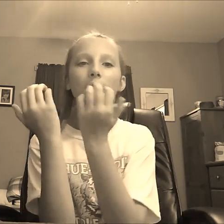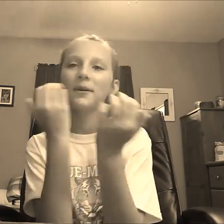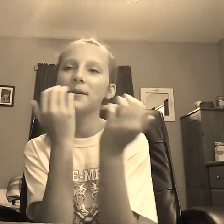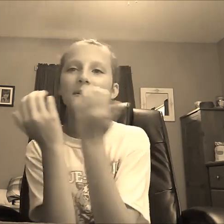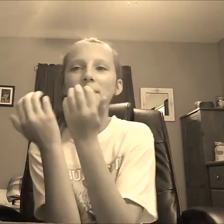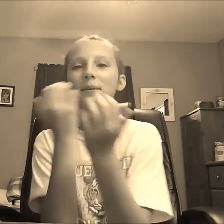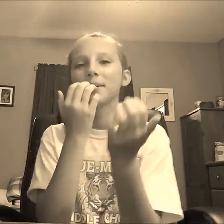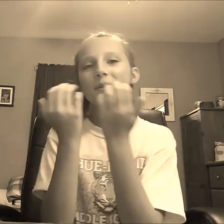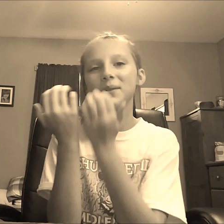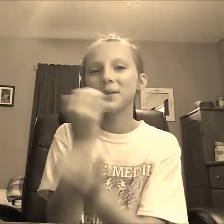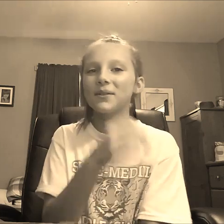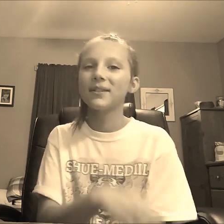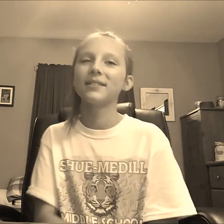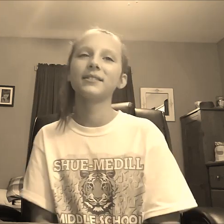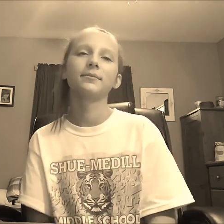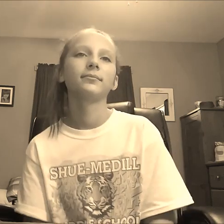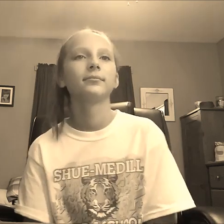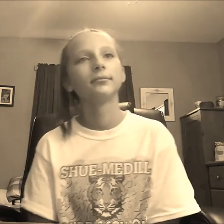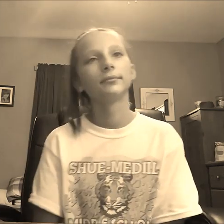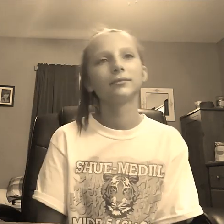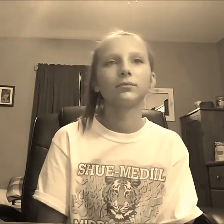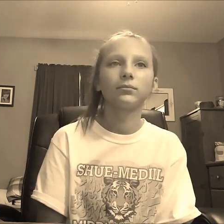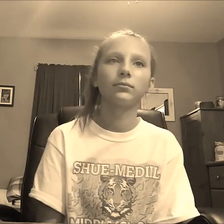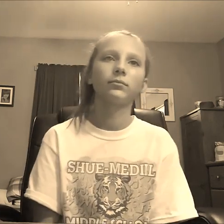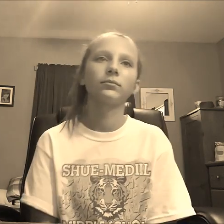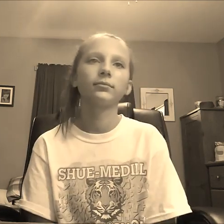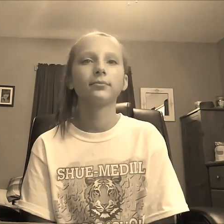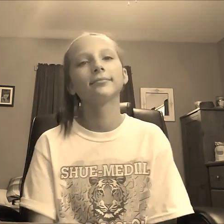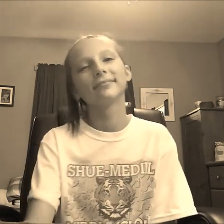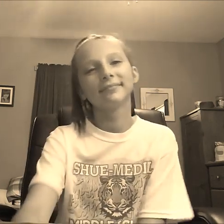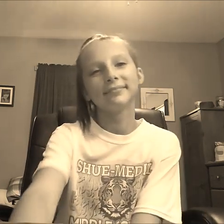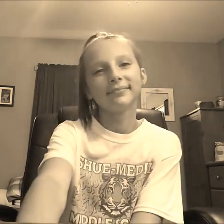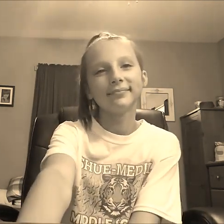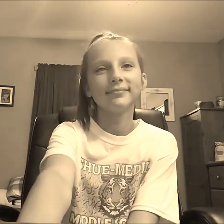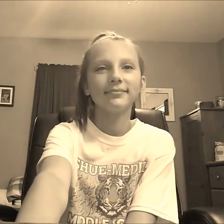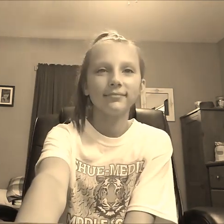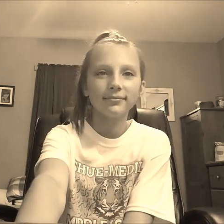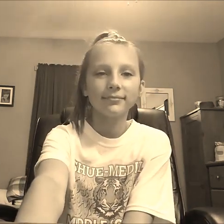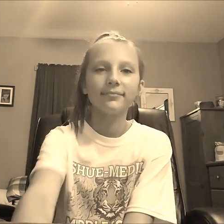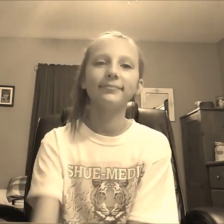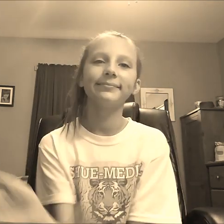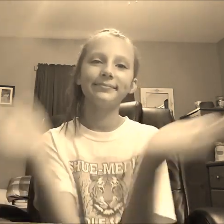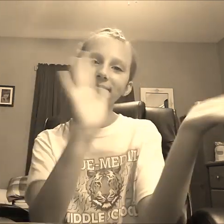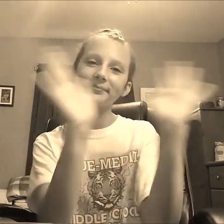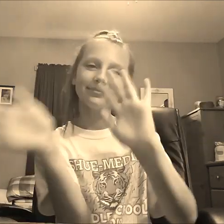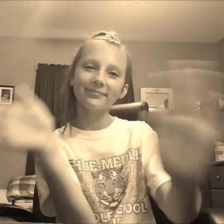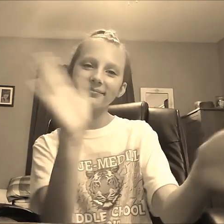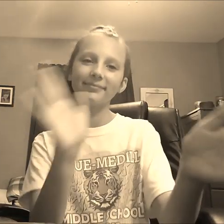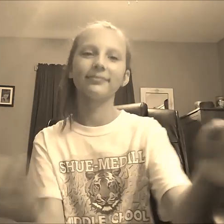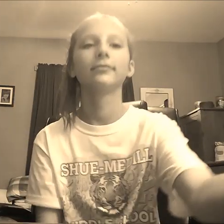I'm baby Bye.